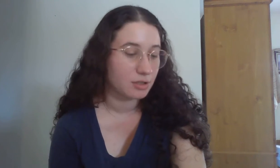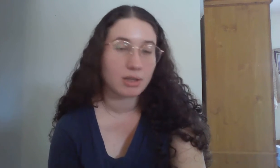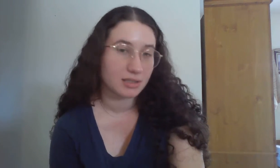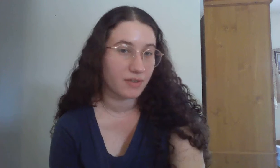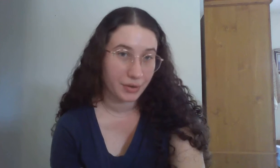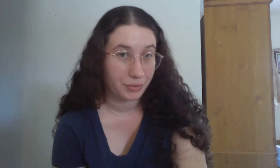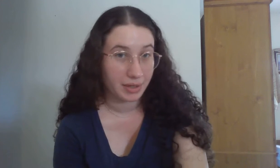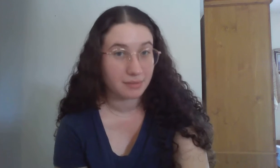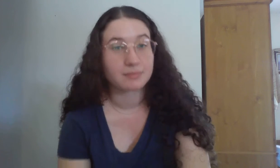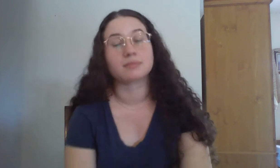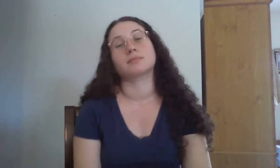to classifier 3.